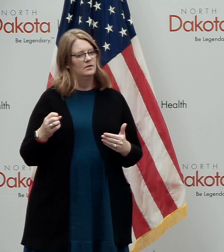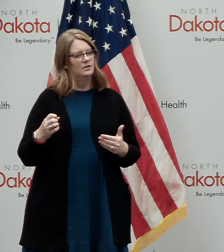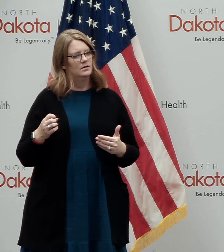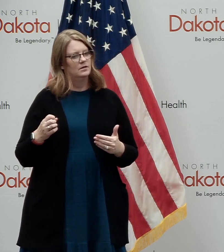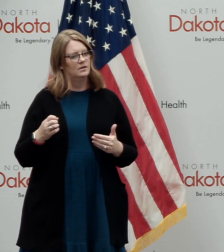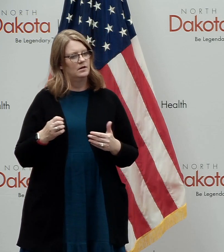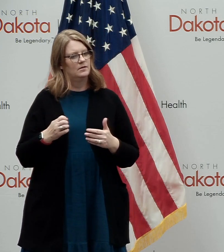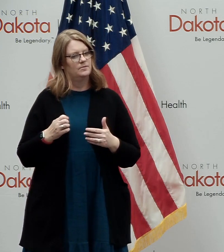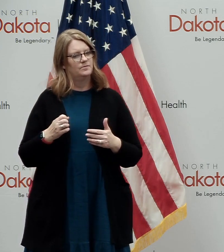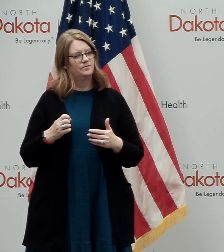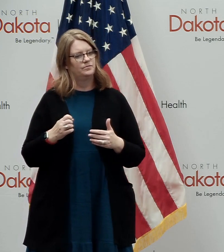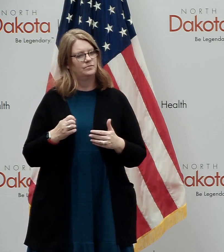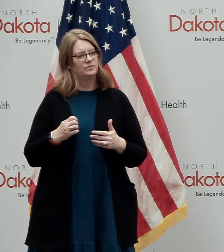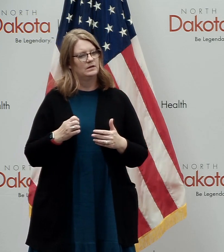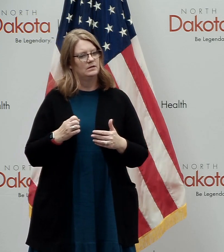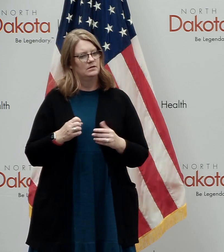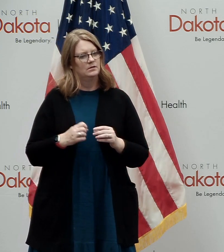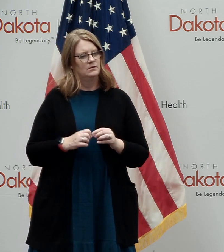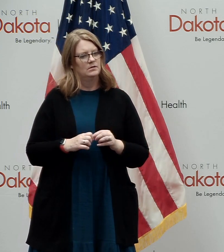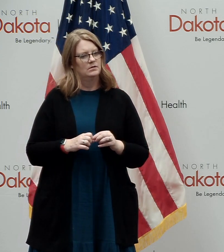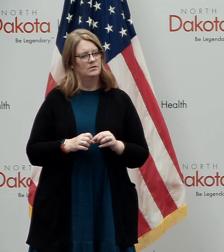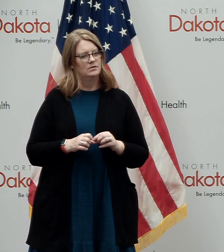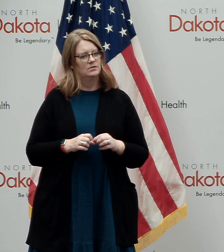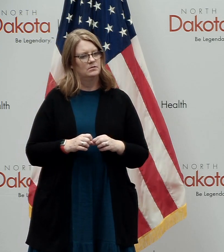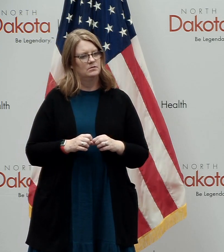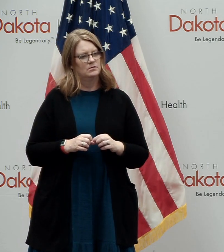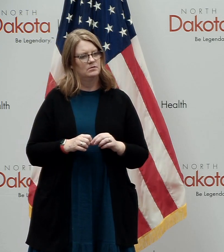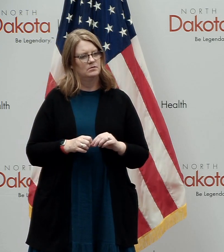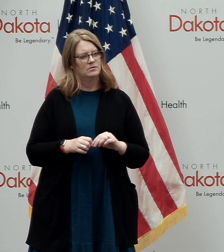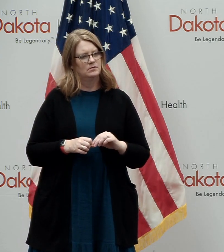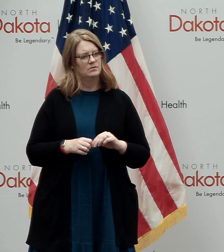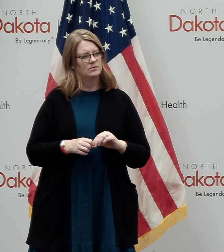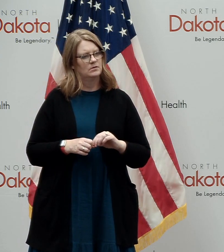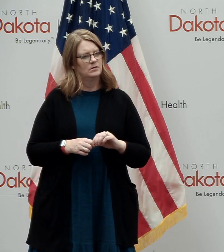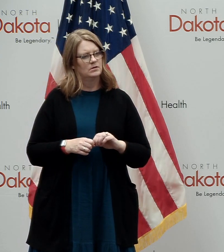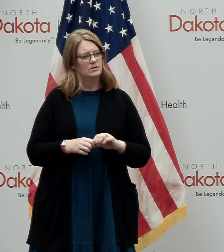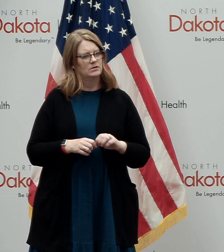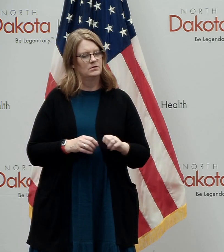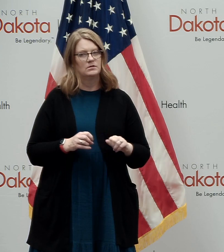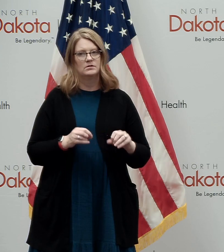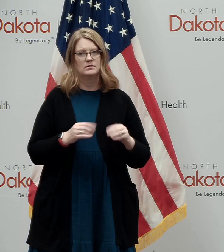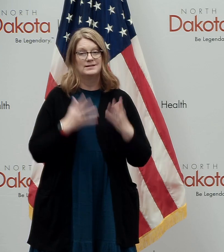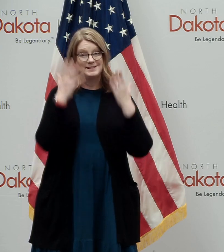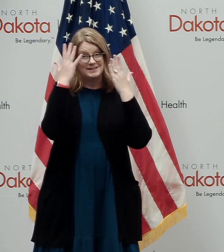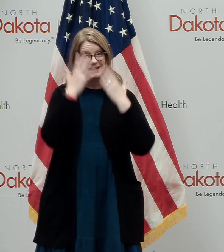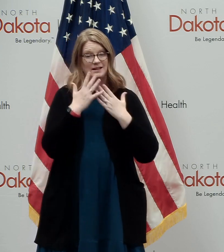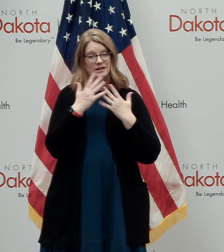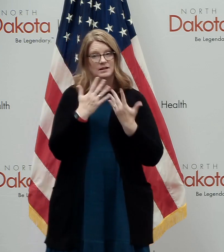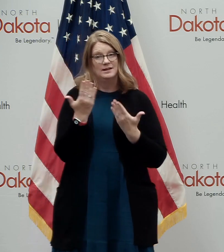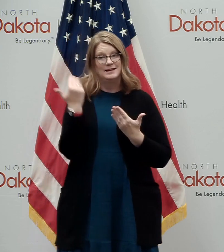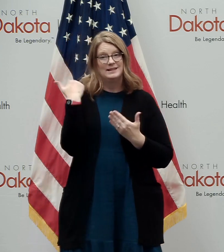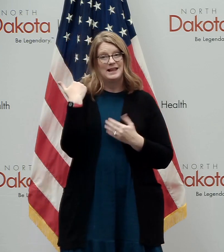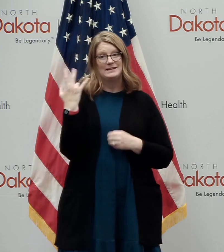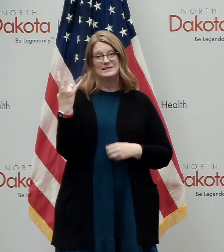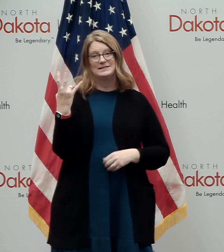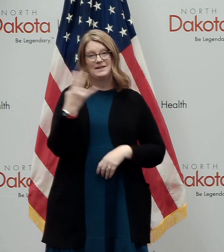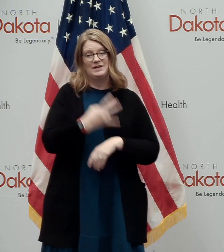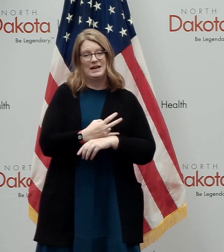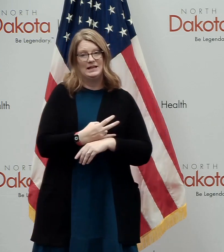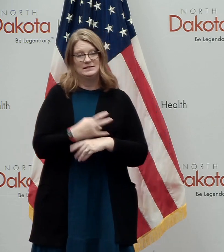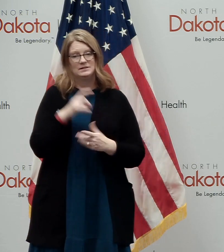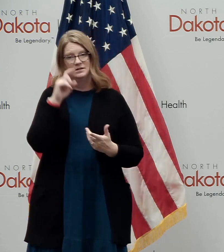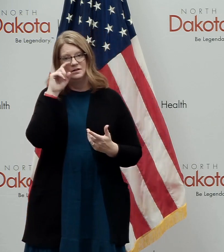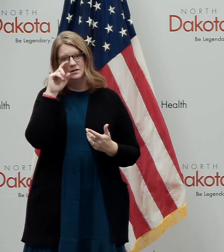to this, I do want to share, sadly, that in the last 7 days we've